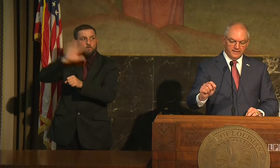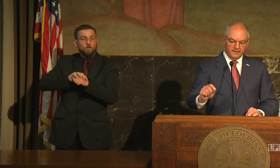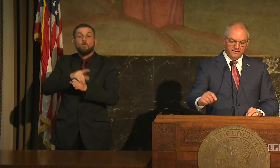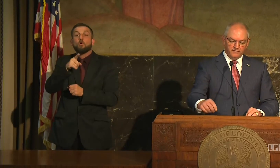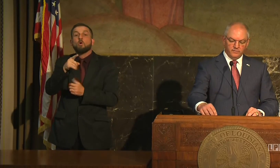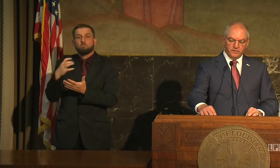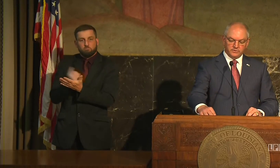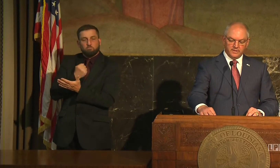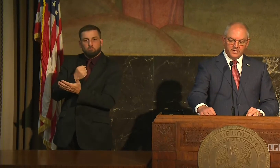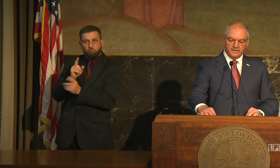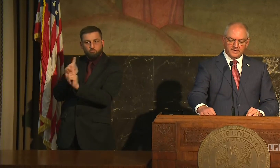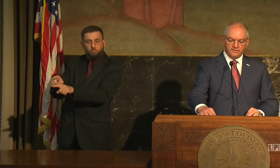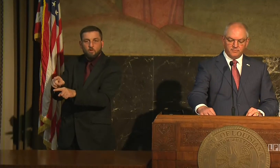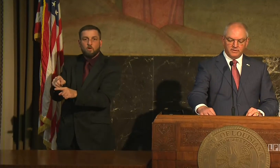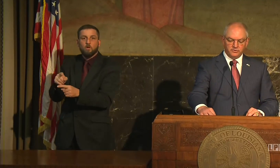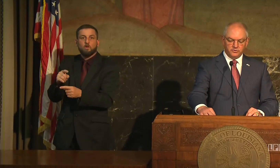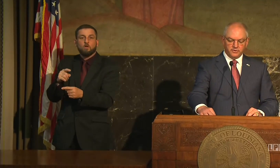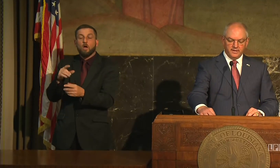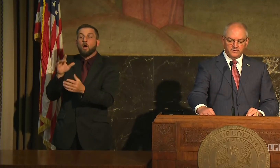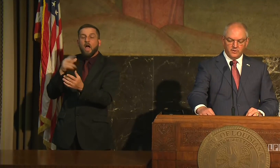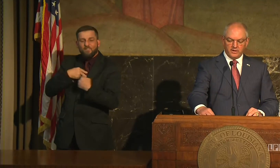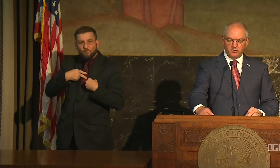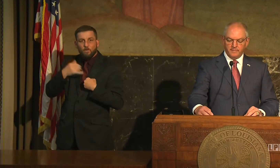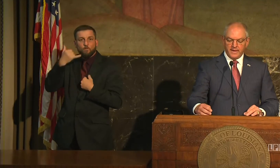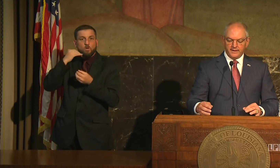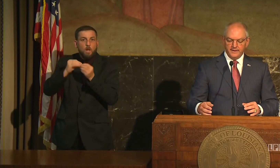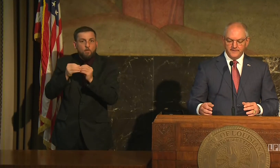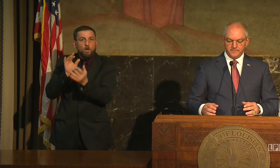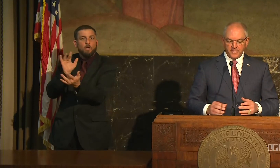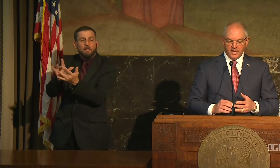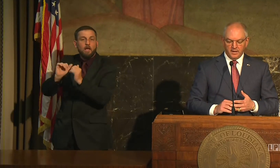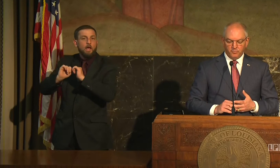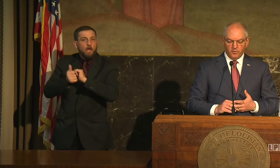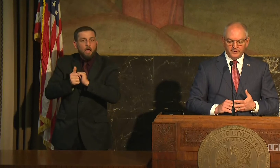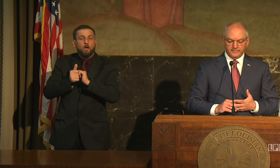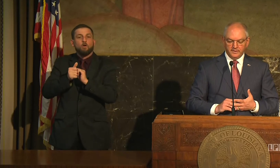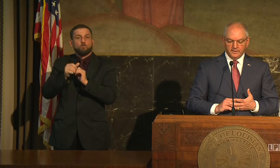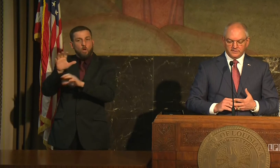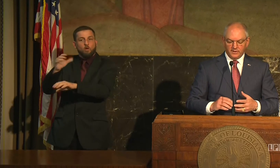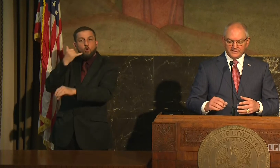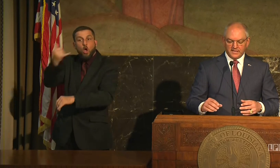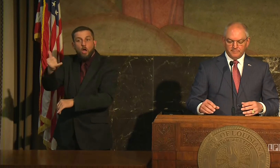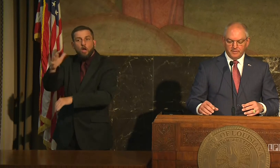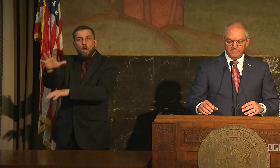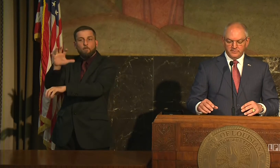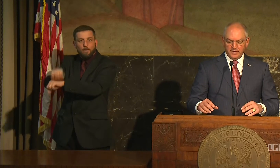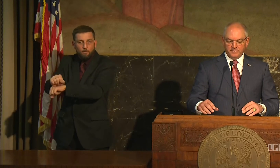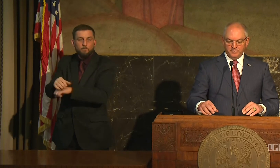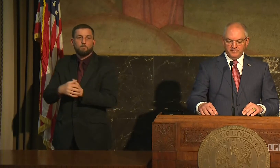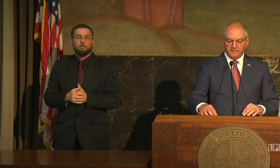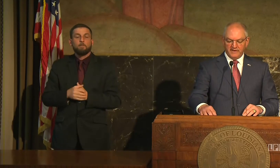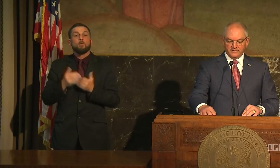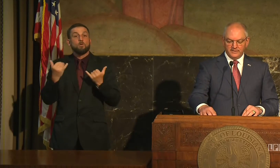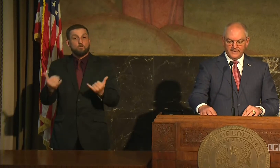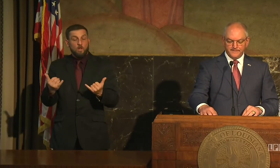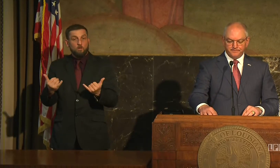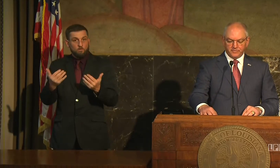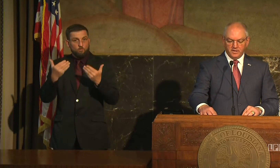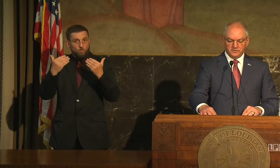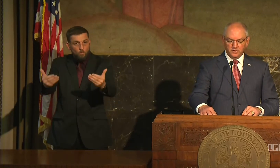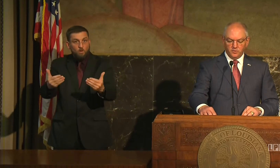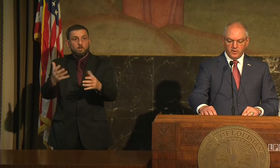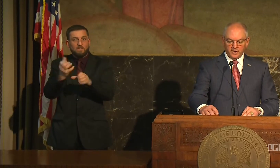locations and the phone numbers and contact information that you'll get to actually make an appointment. So let's step up and be